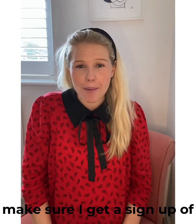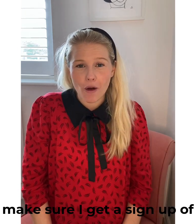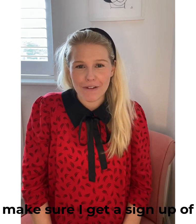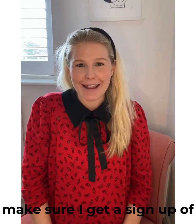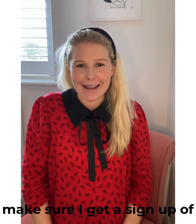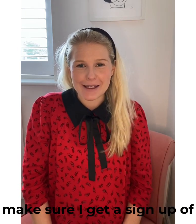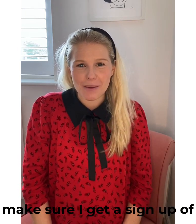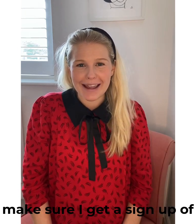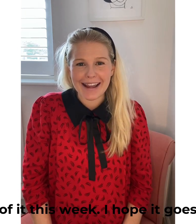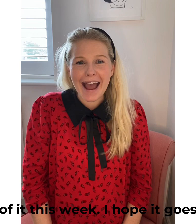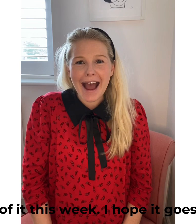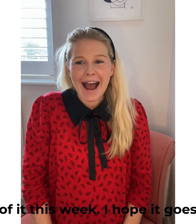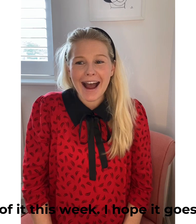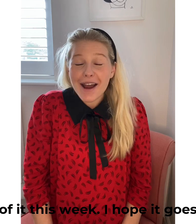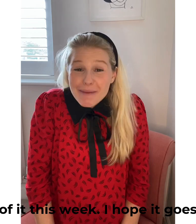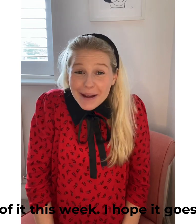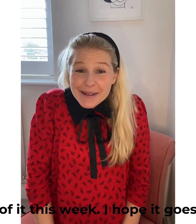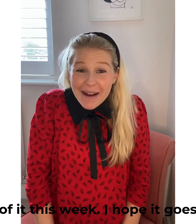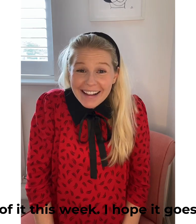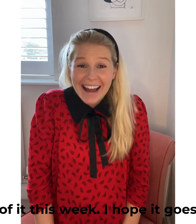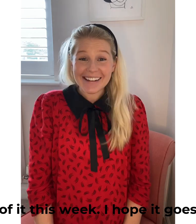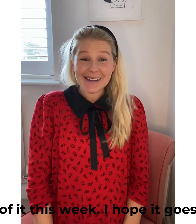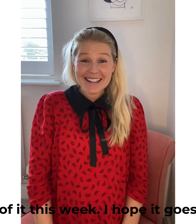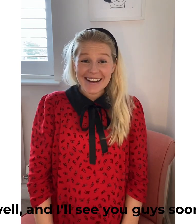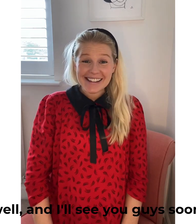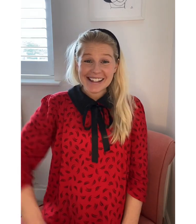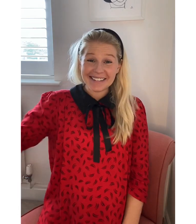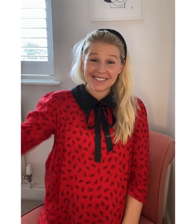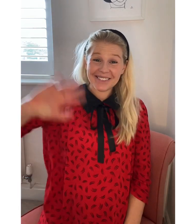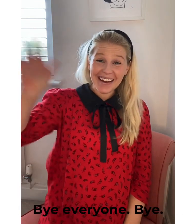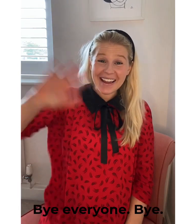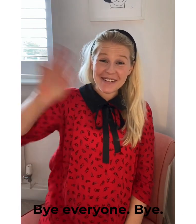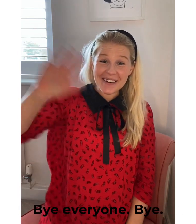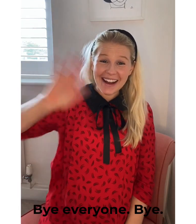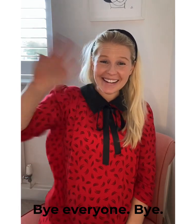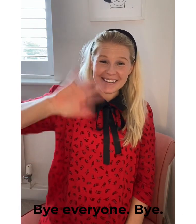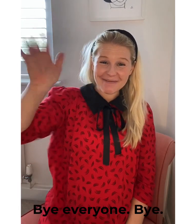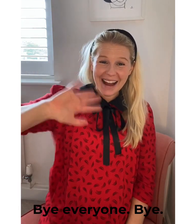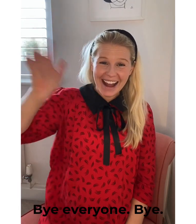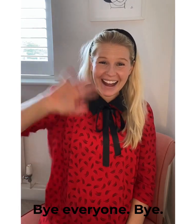it this week. I hope it goes well and I'll speak to you guys soon. Bye everyone, bye.